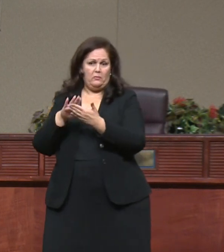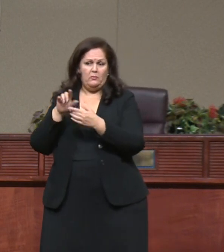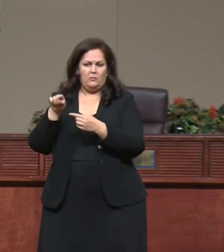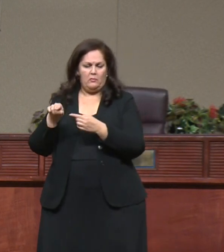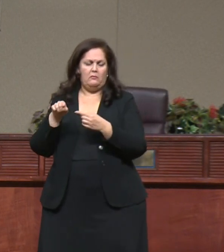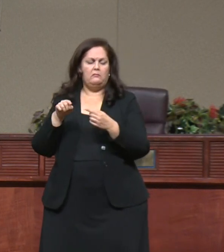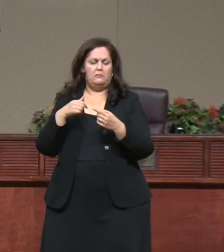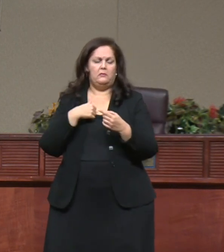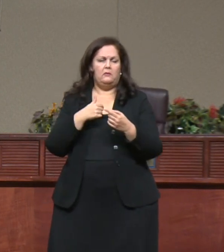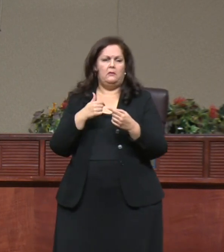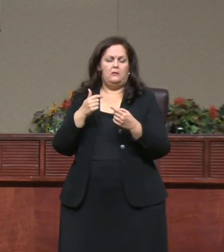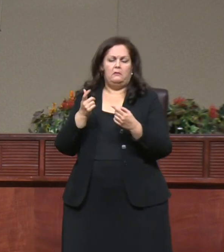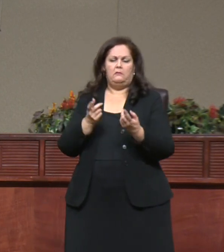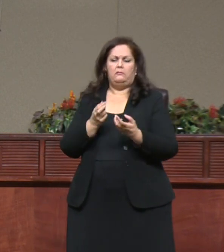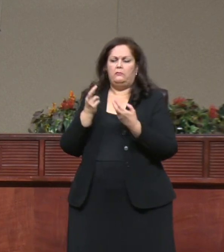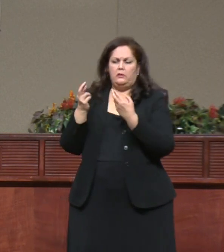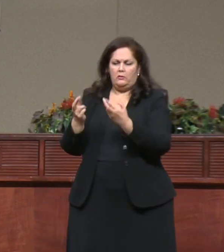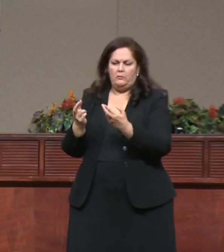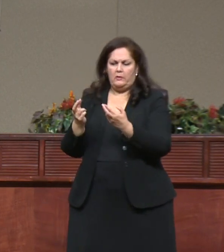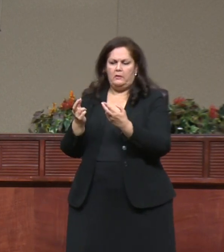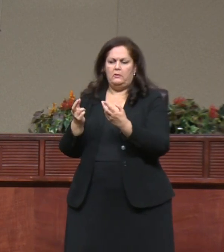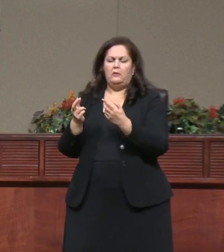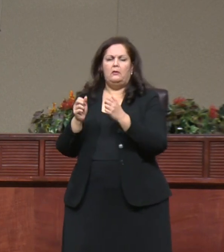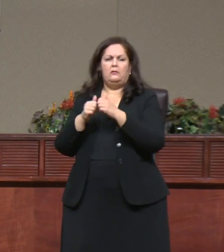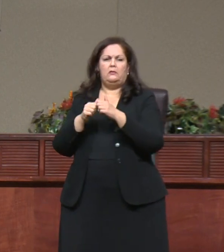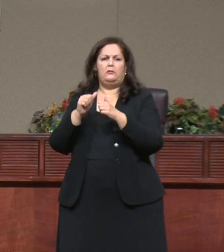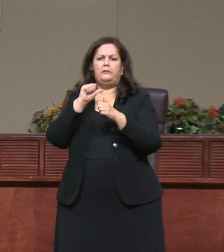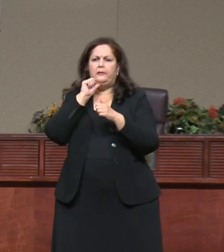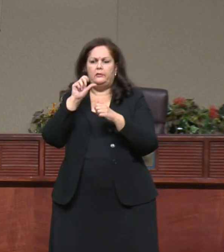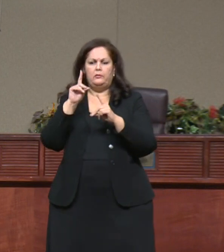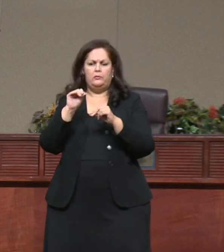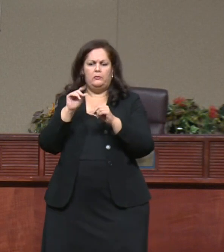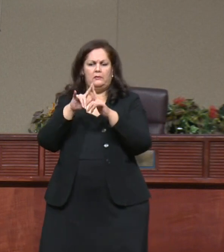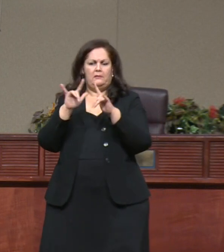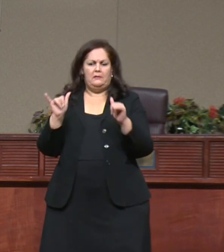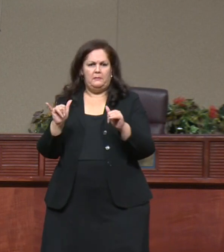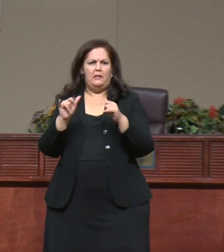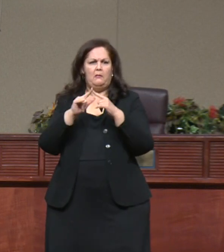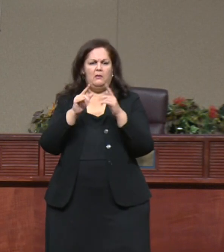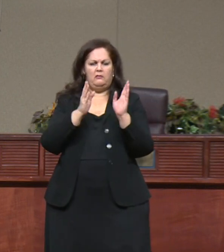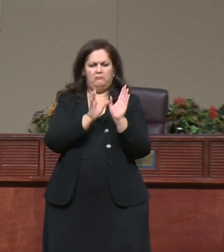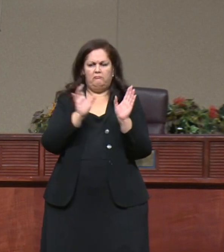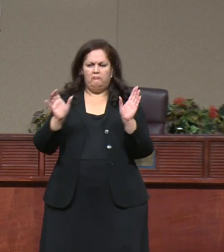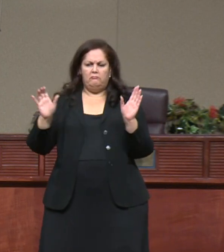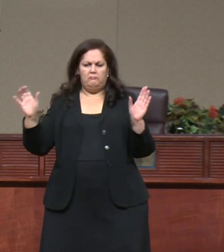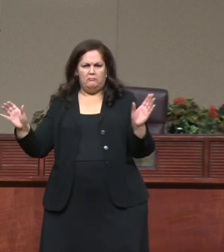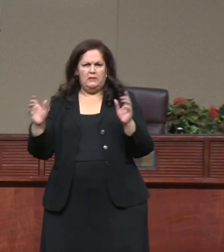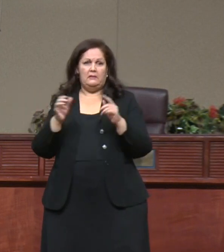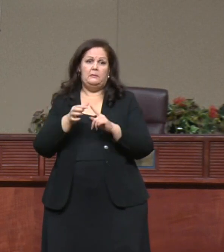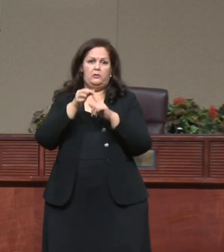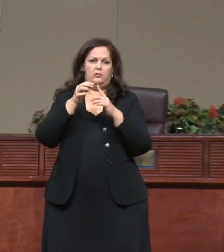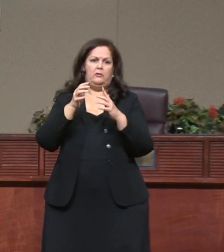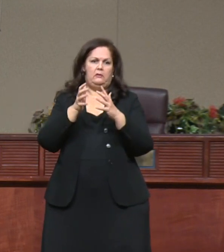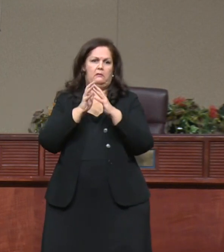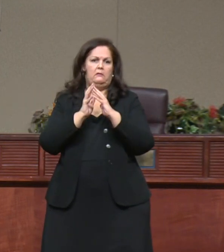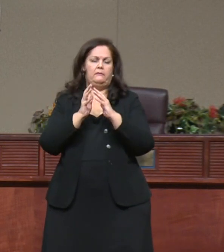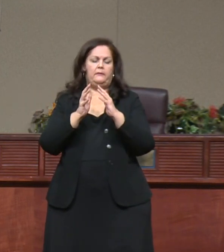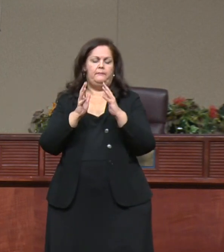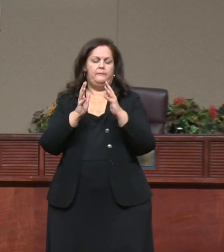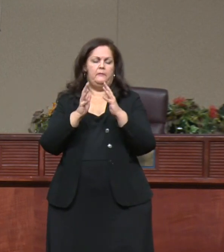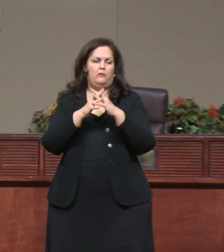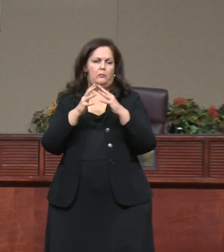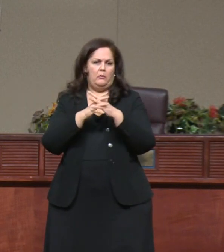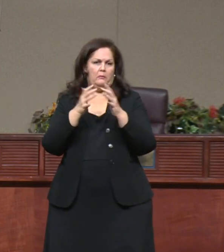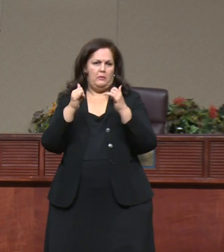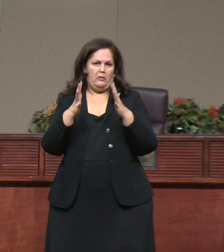kind of stagger and corral, especially the football players, because of the high contact sport that it